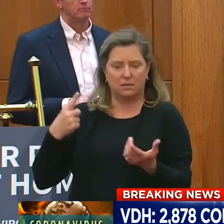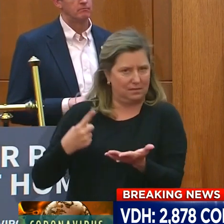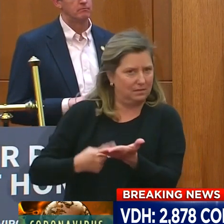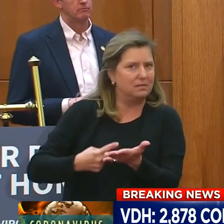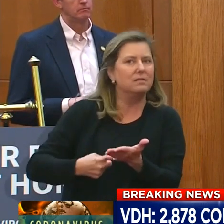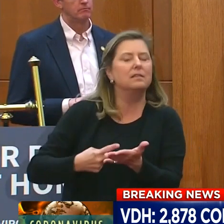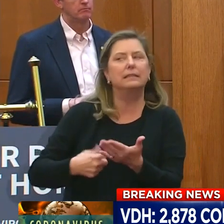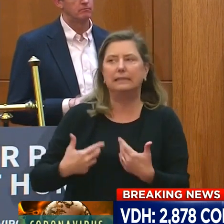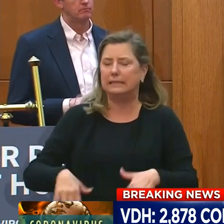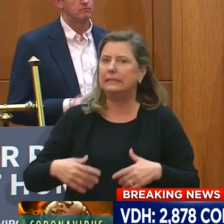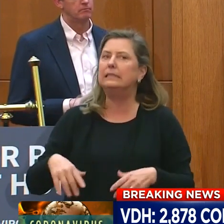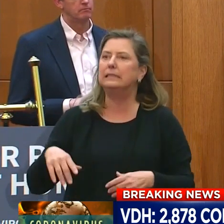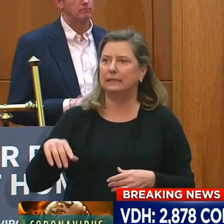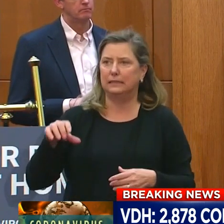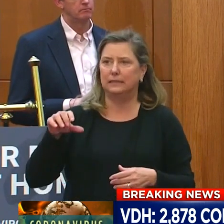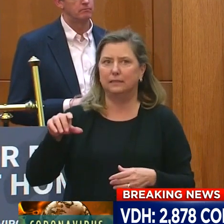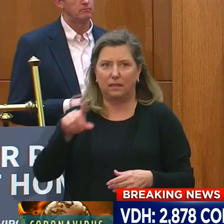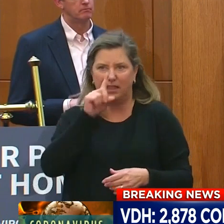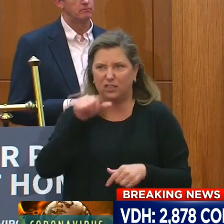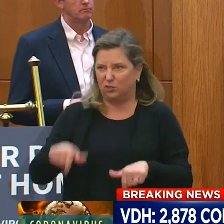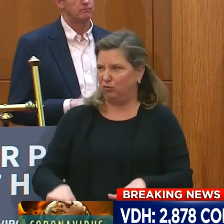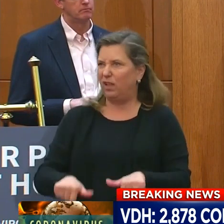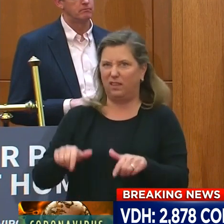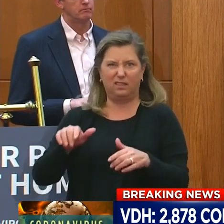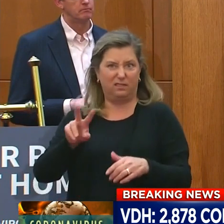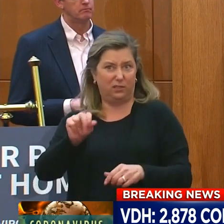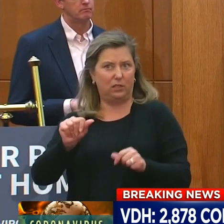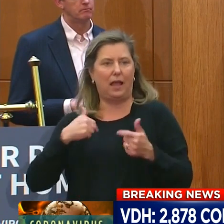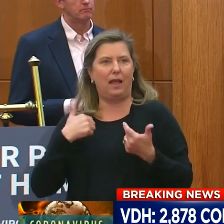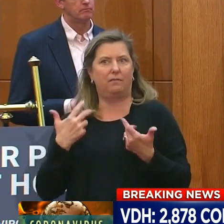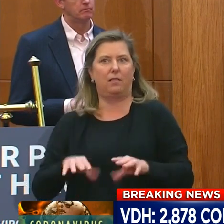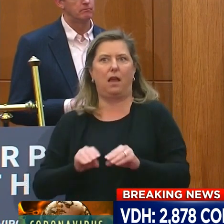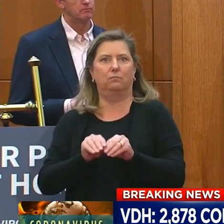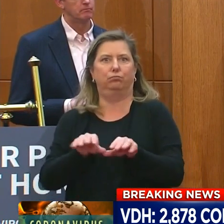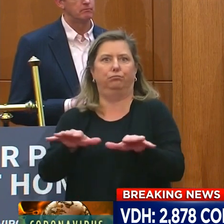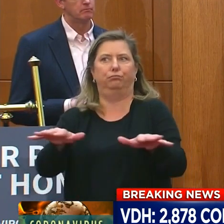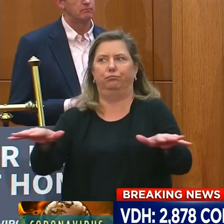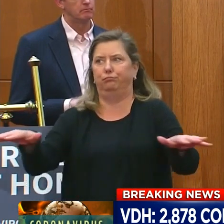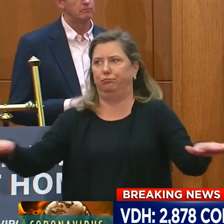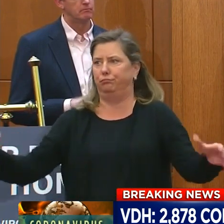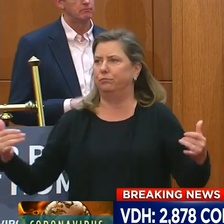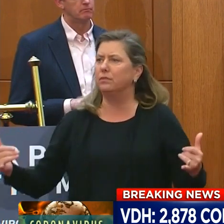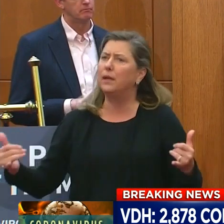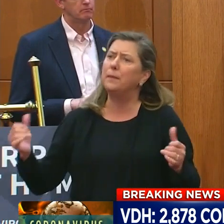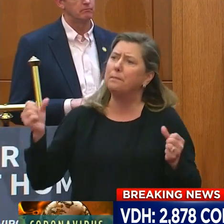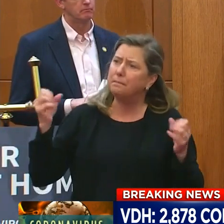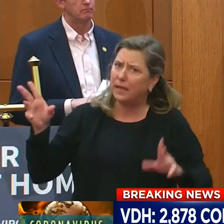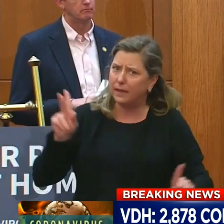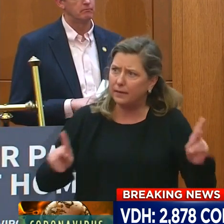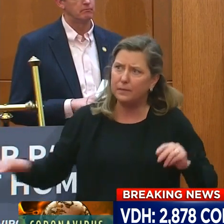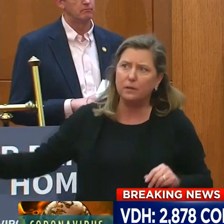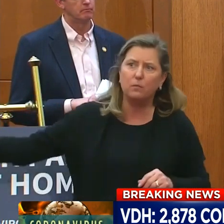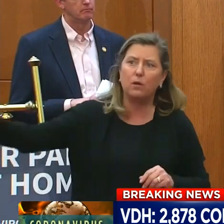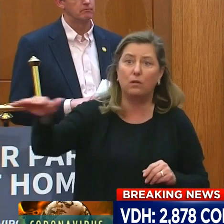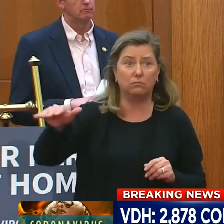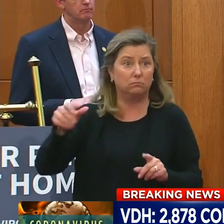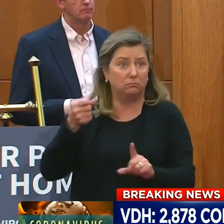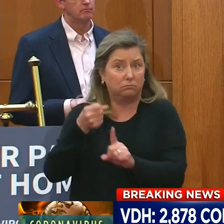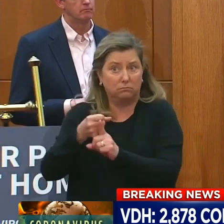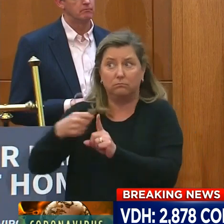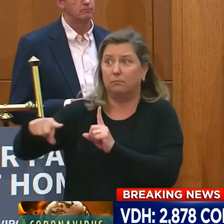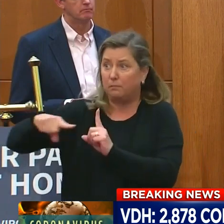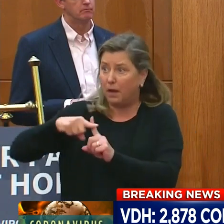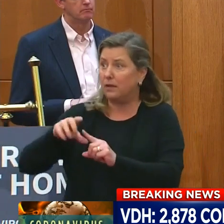the fact that we have widespread transmission of the disease. There are many people who have COVID-19